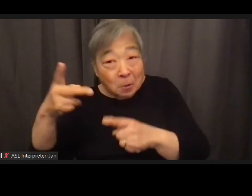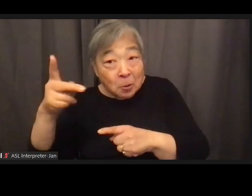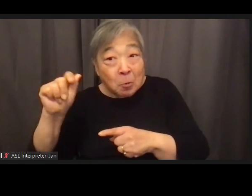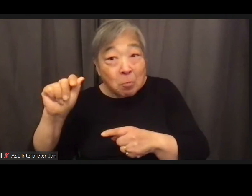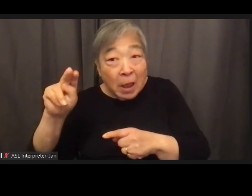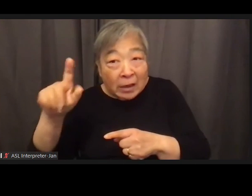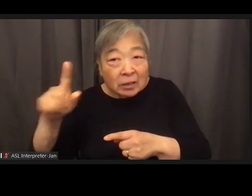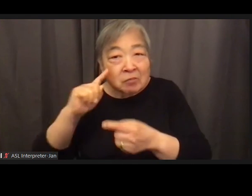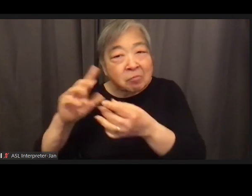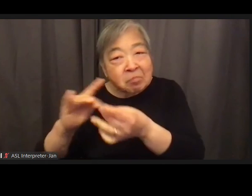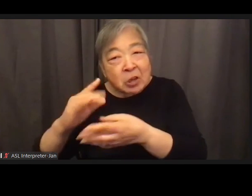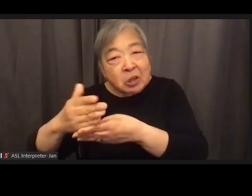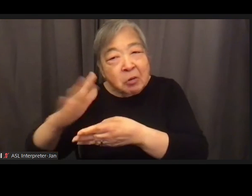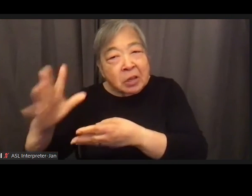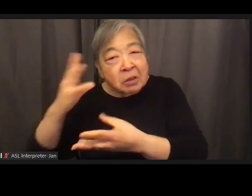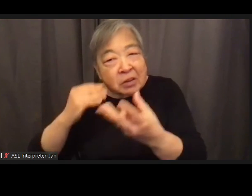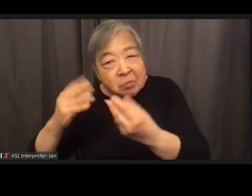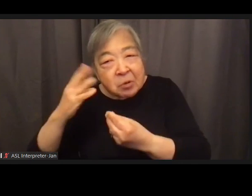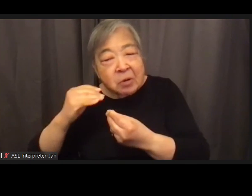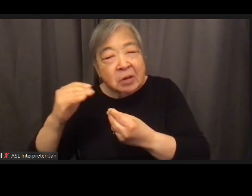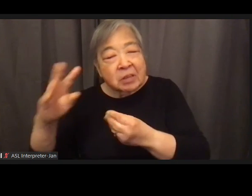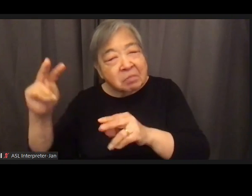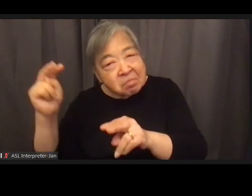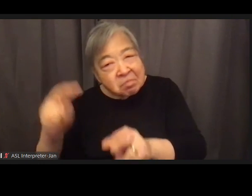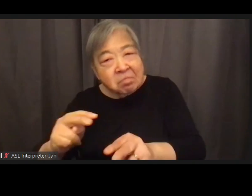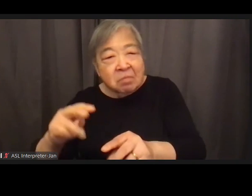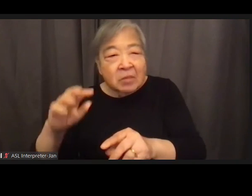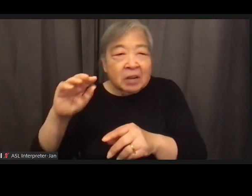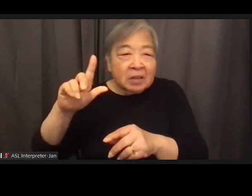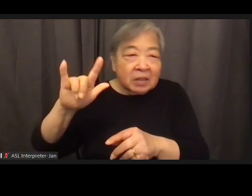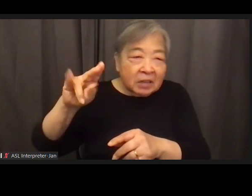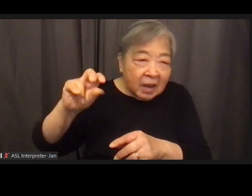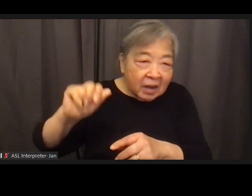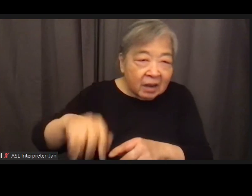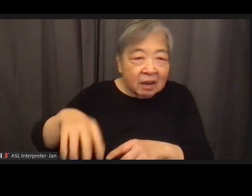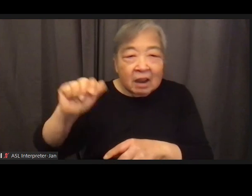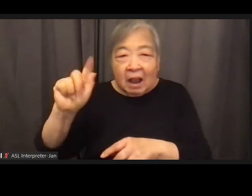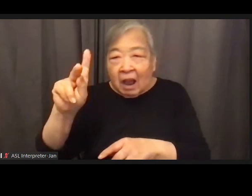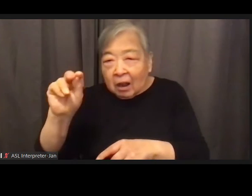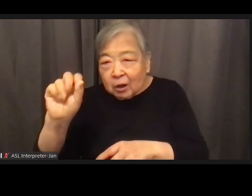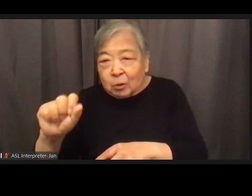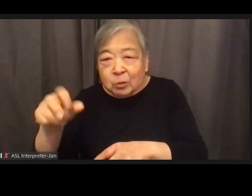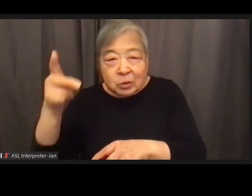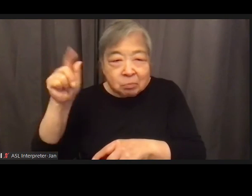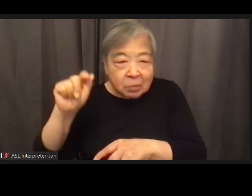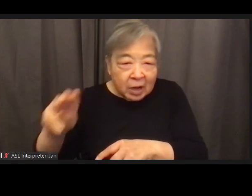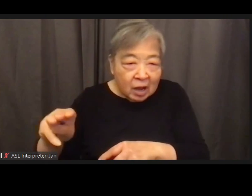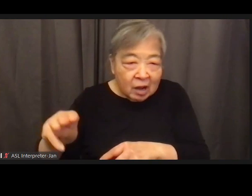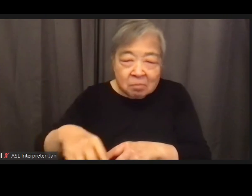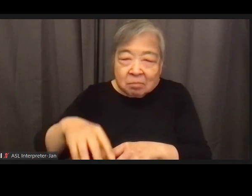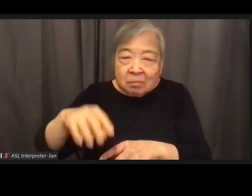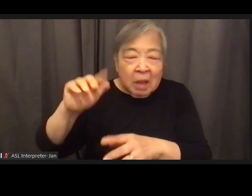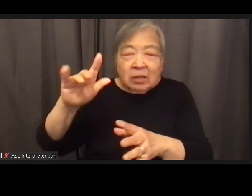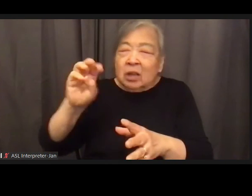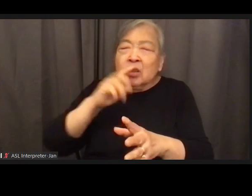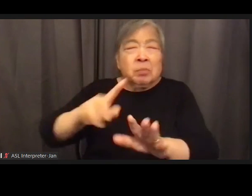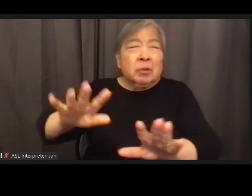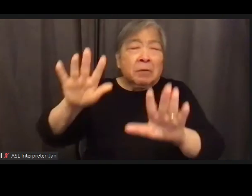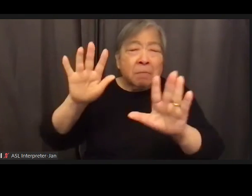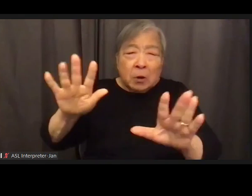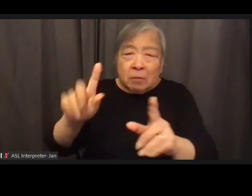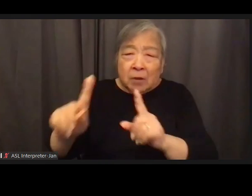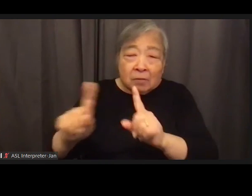their experiences, insight, Lina, Ákos, Pam, Alice. This has been a really wonderful conversation. So it's really been fun to